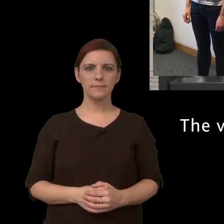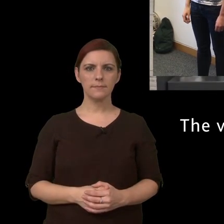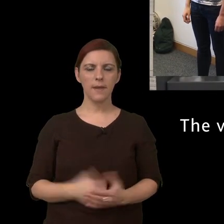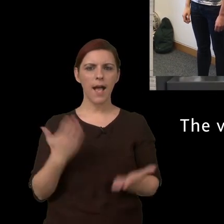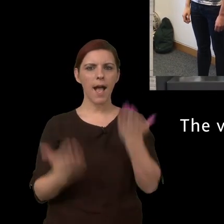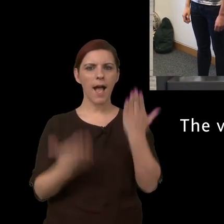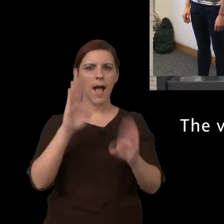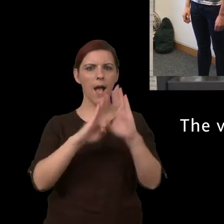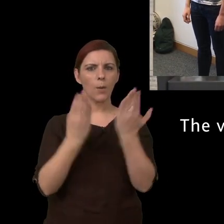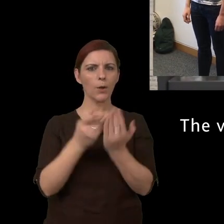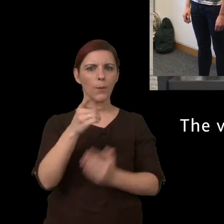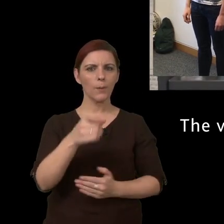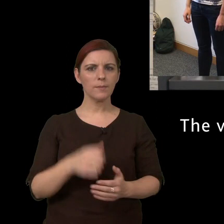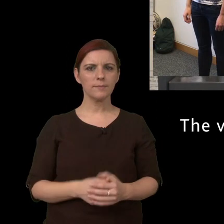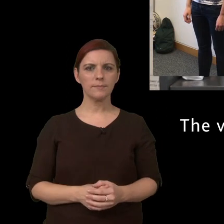Hello.